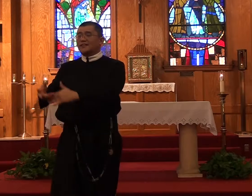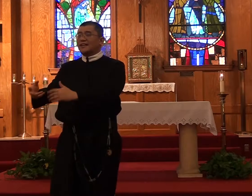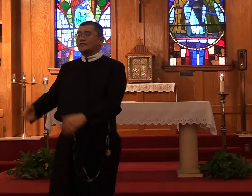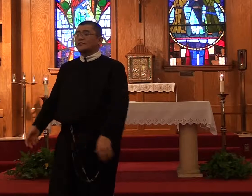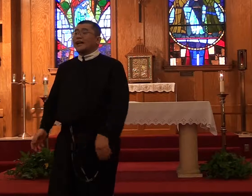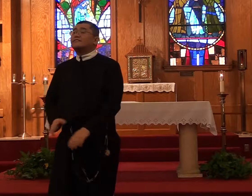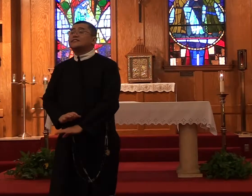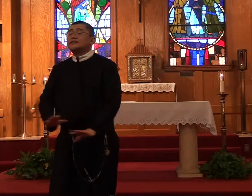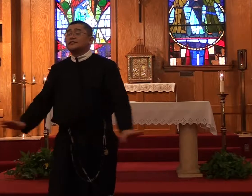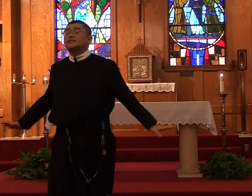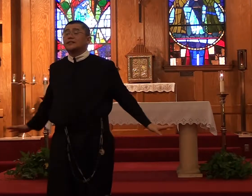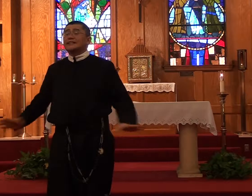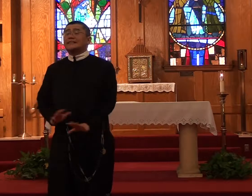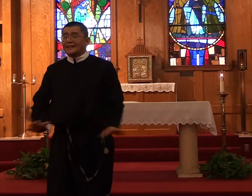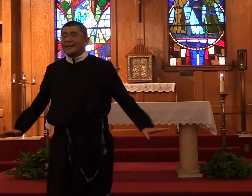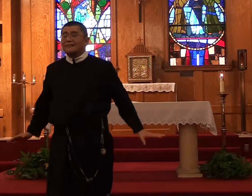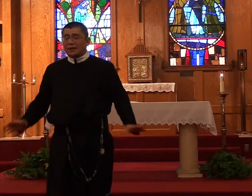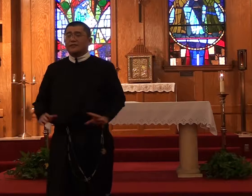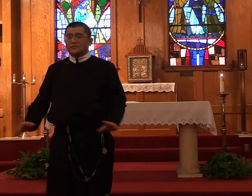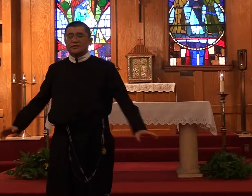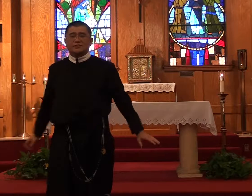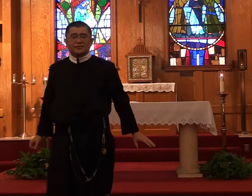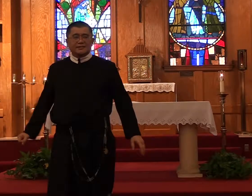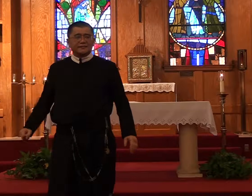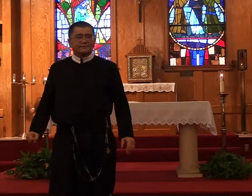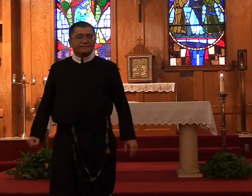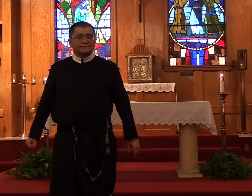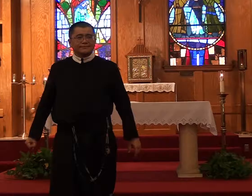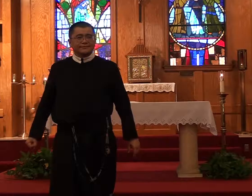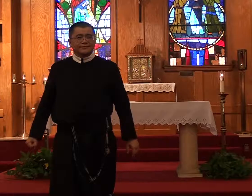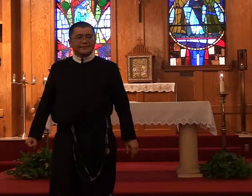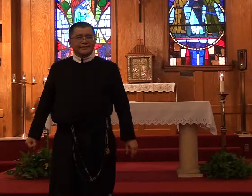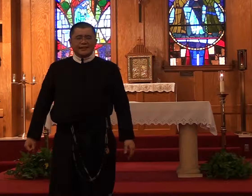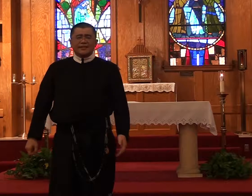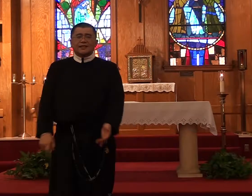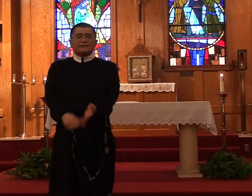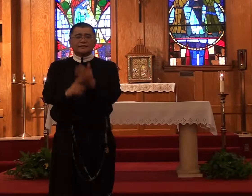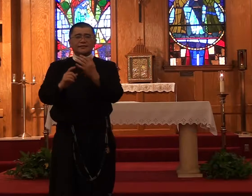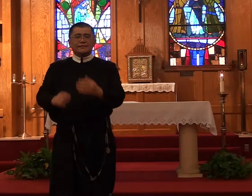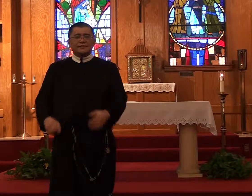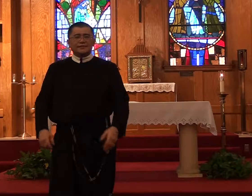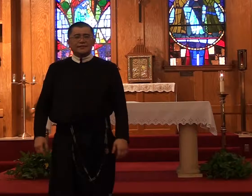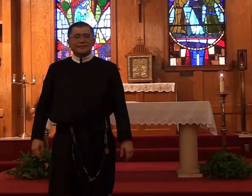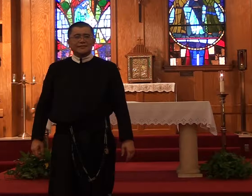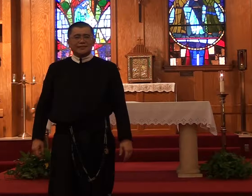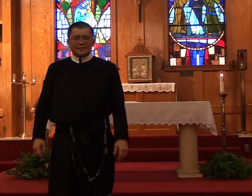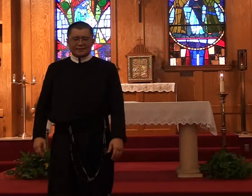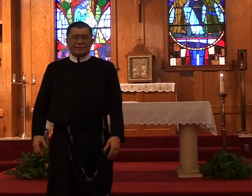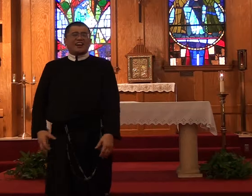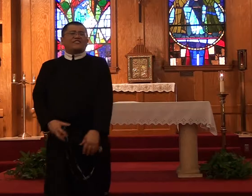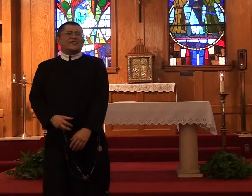name of the Lord. Everything we do in the name of the Lord. Healing comes from the name of the Lord. It's not like my